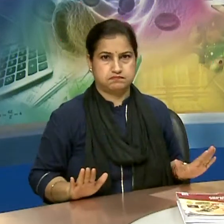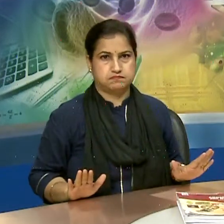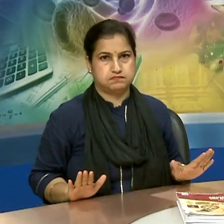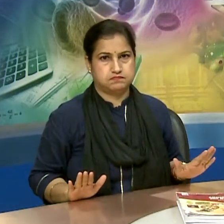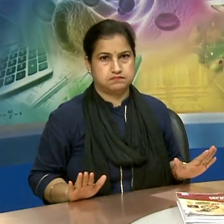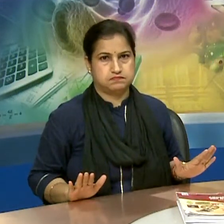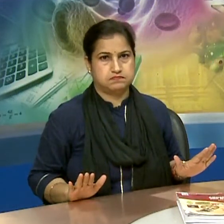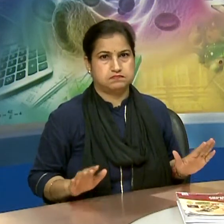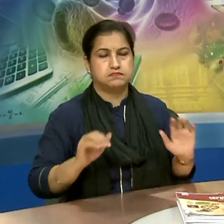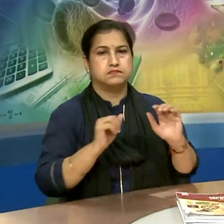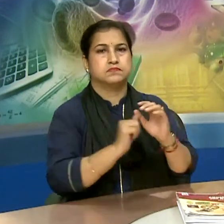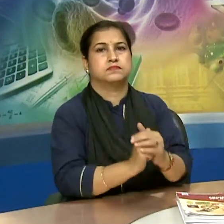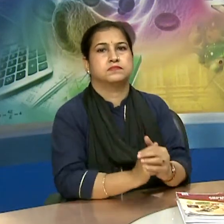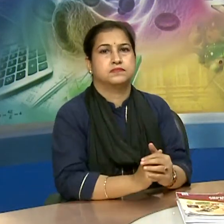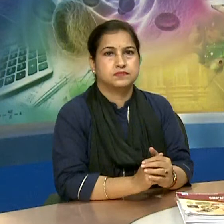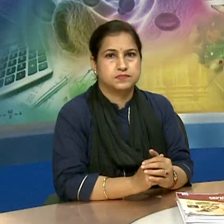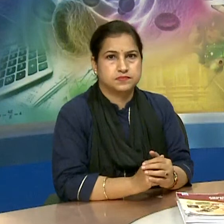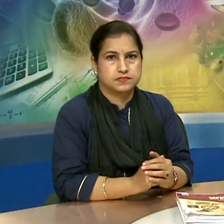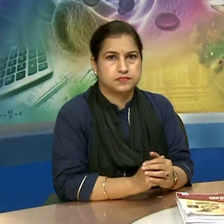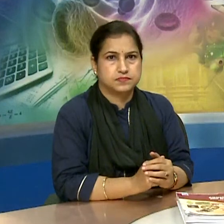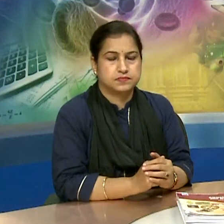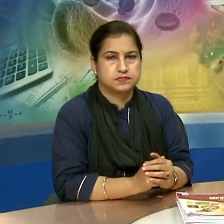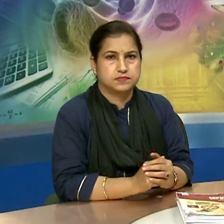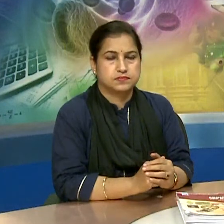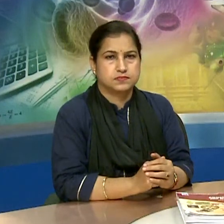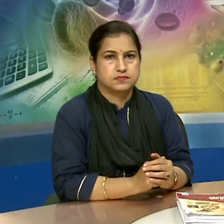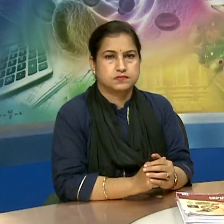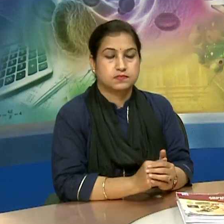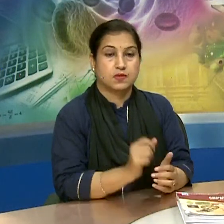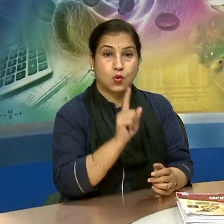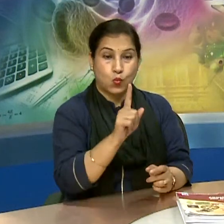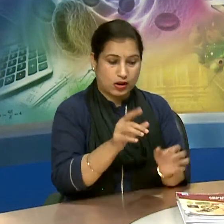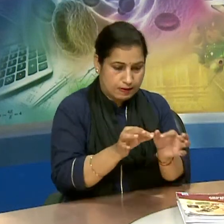about the uniformity in the measurement system,